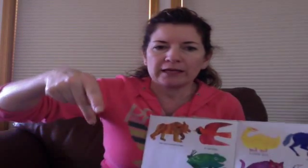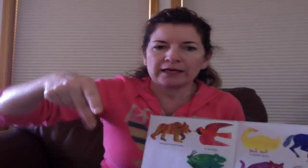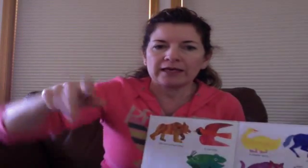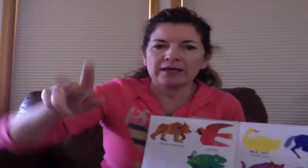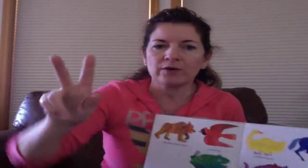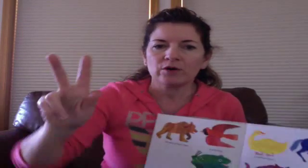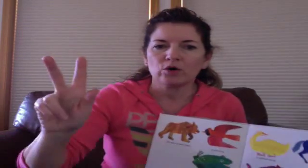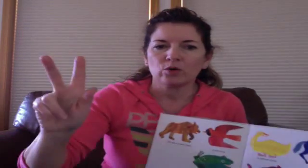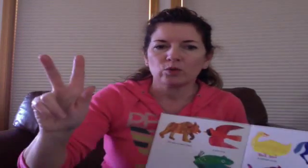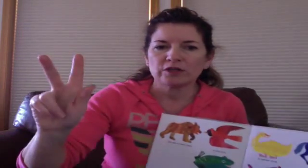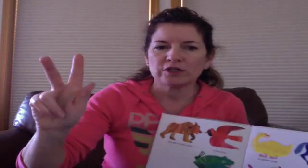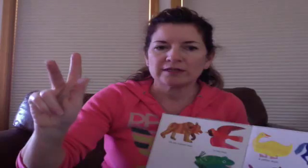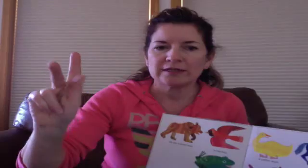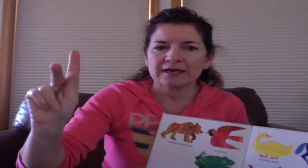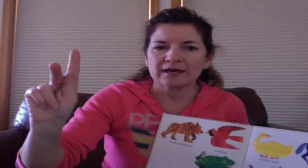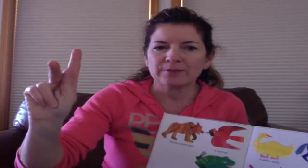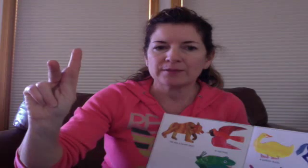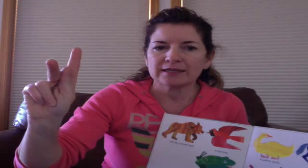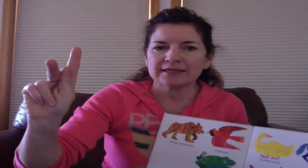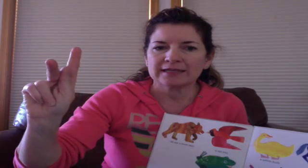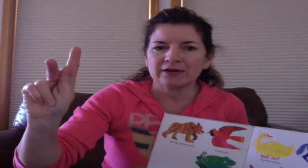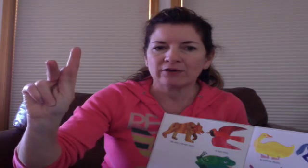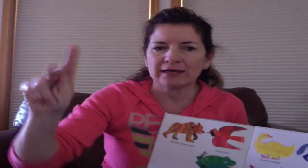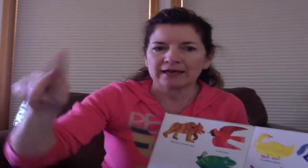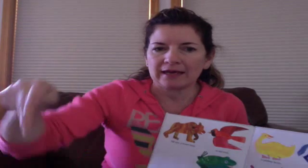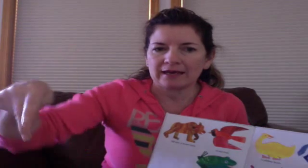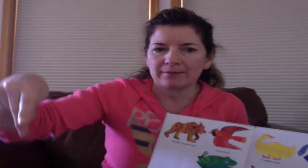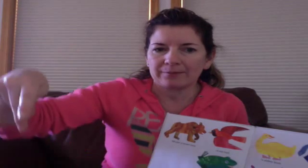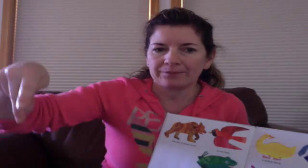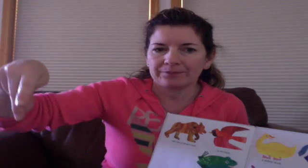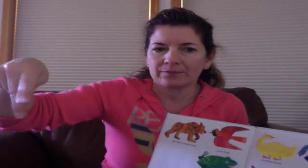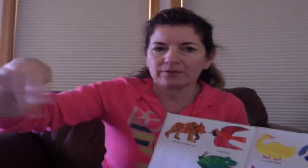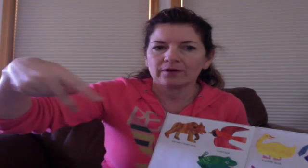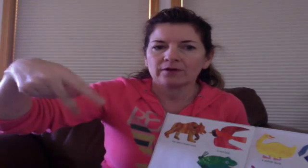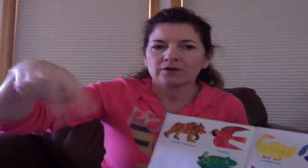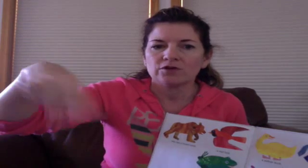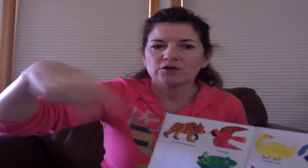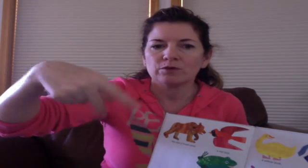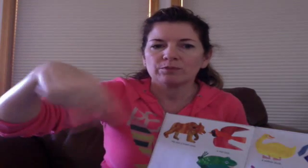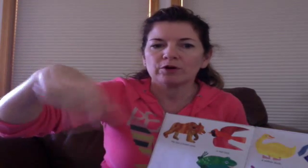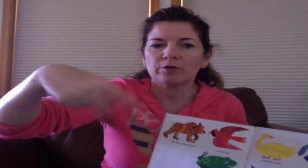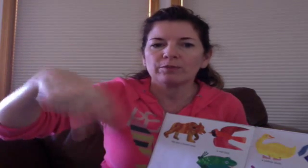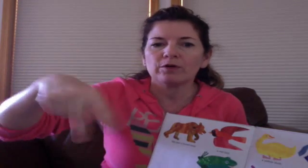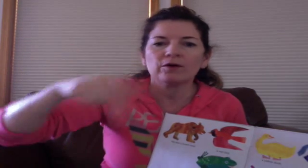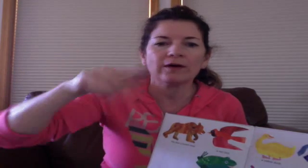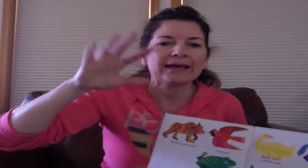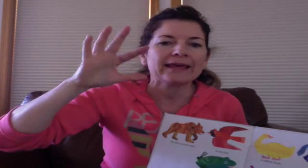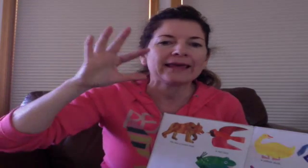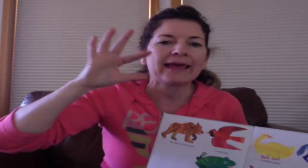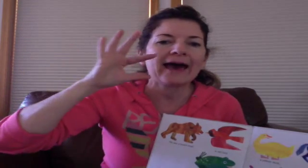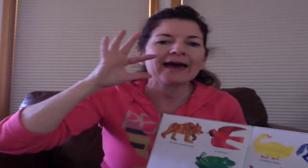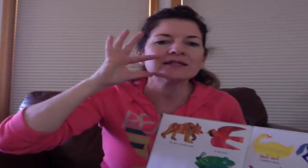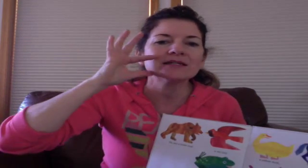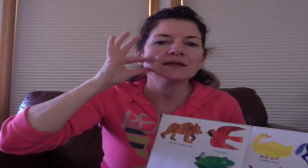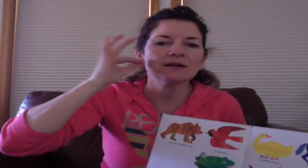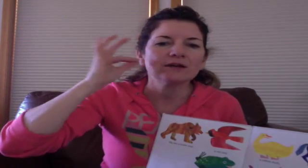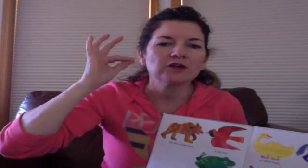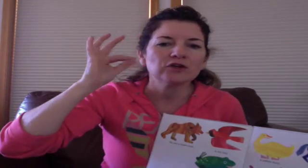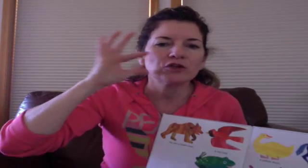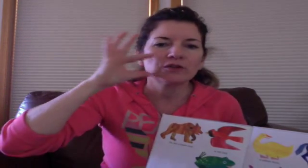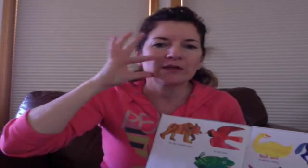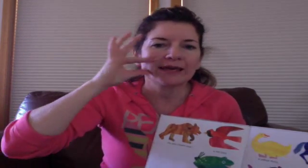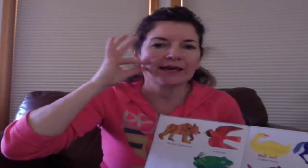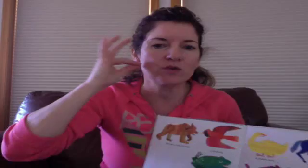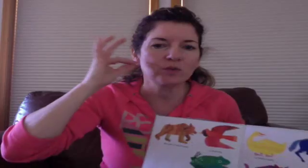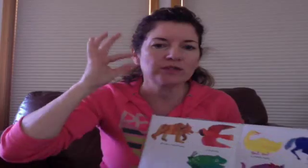P, which is the upside down K. So purple cat, you show the cat's